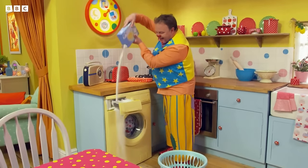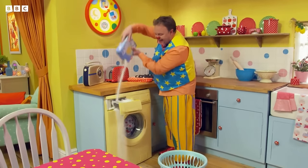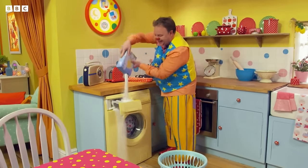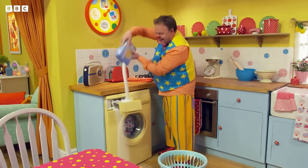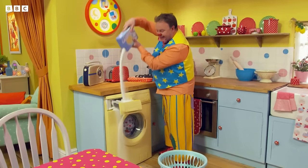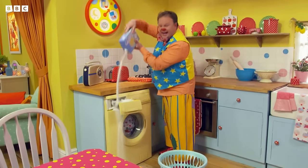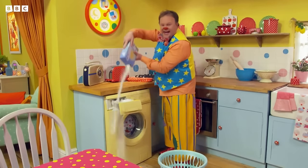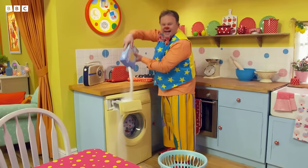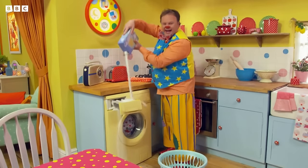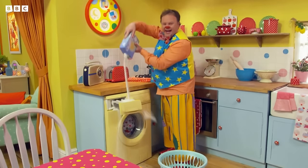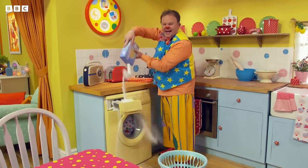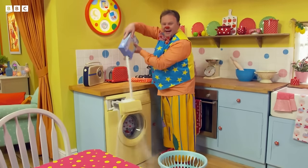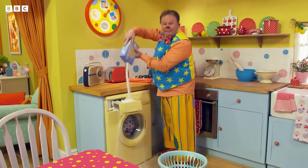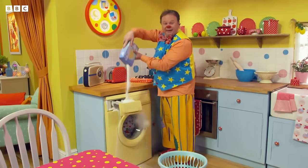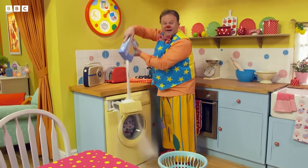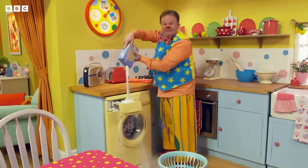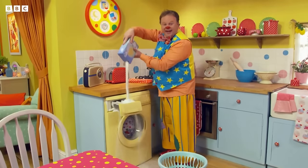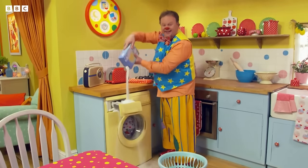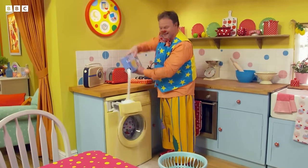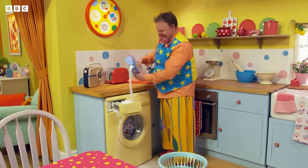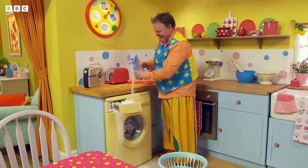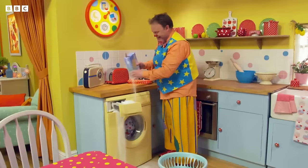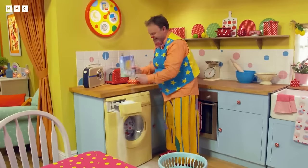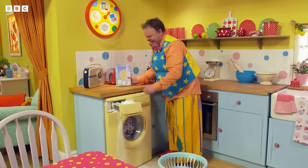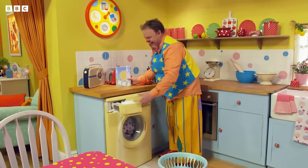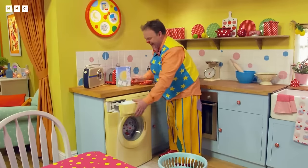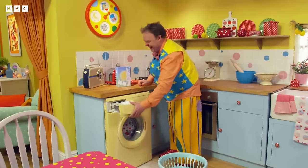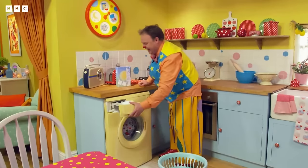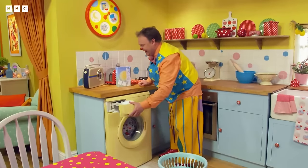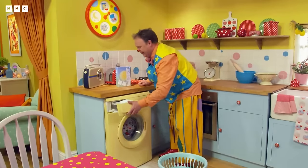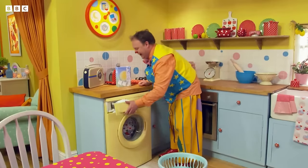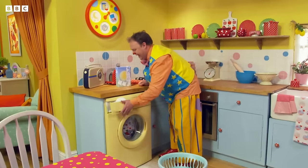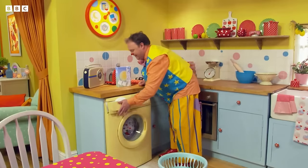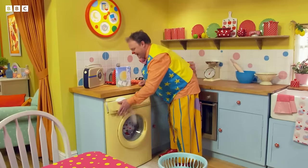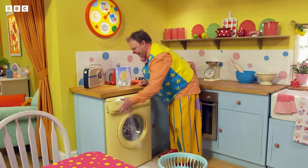Mr. Tumble! Ah, perfect! There we go.